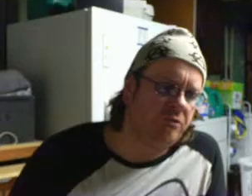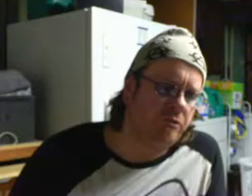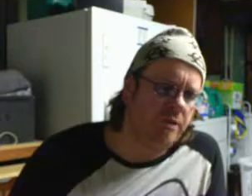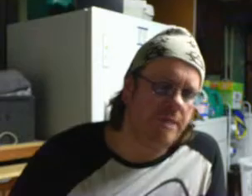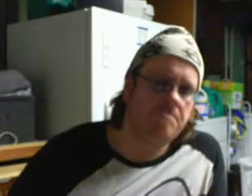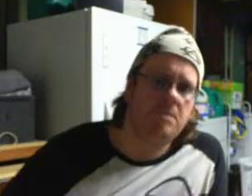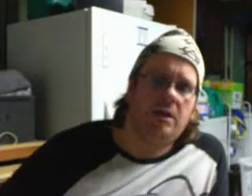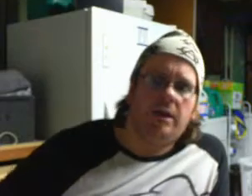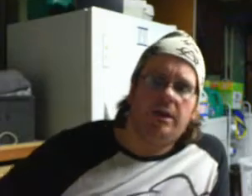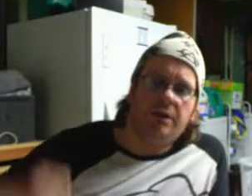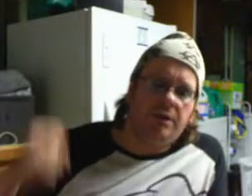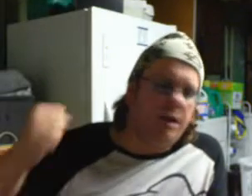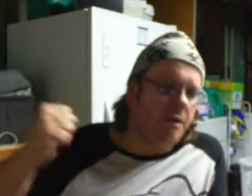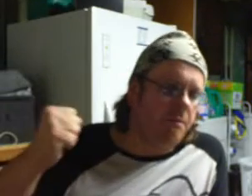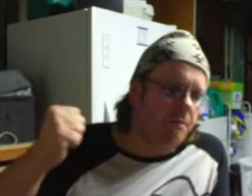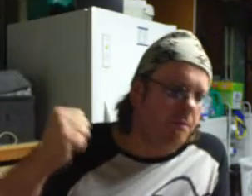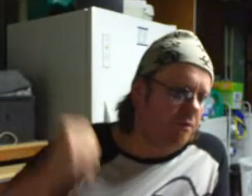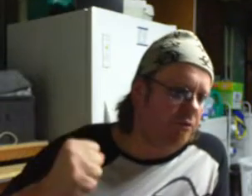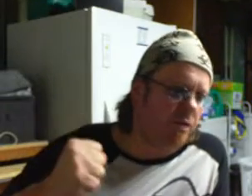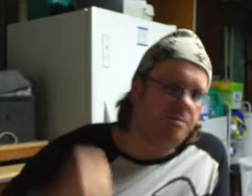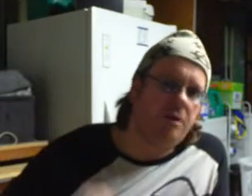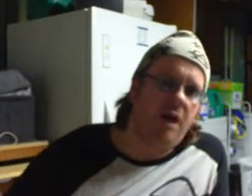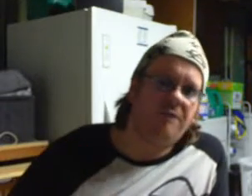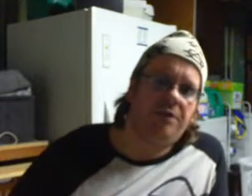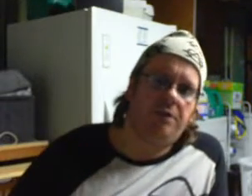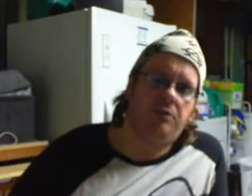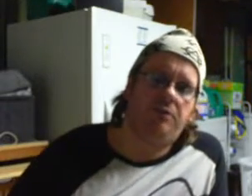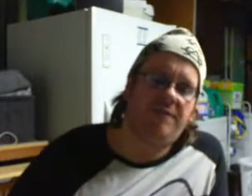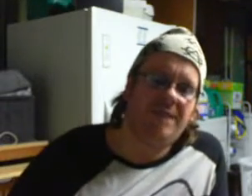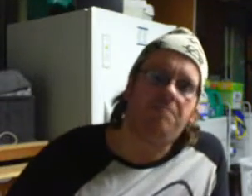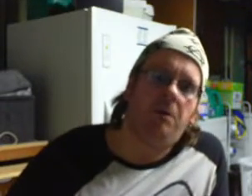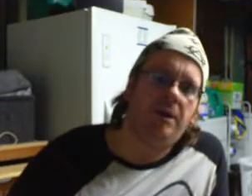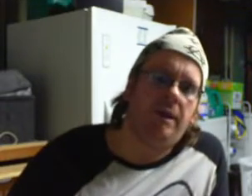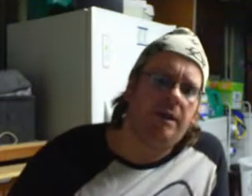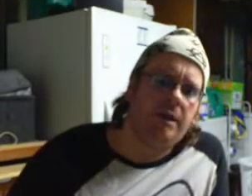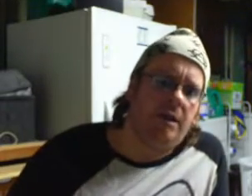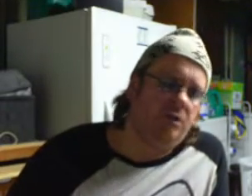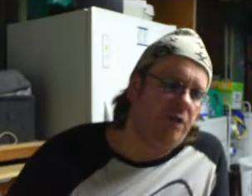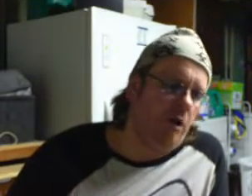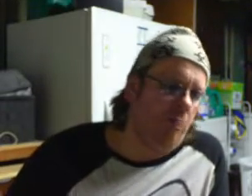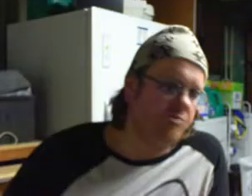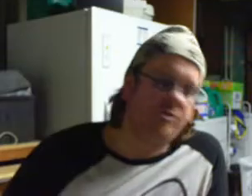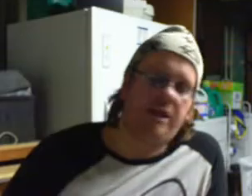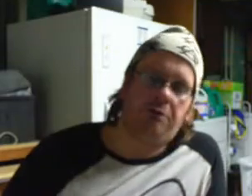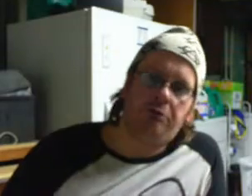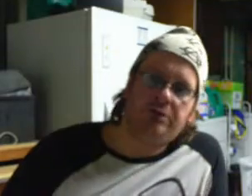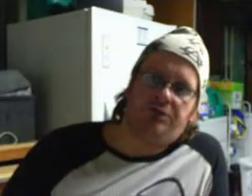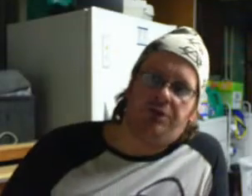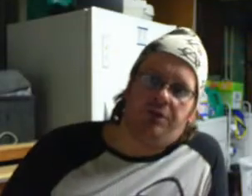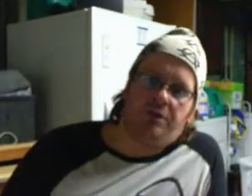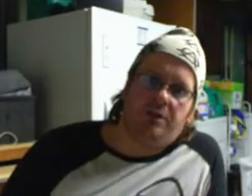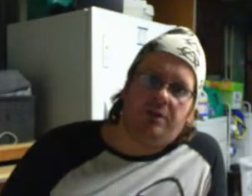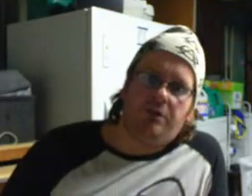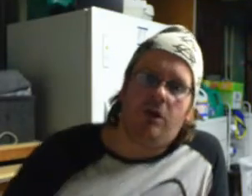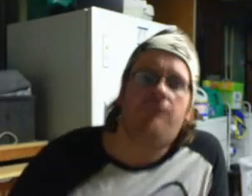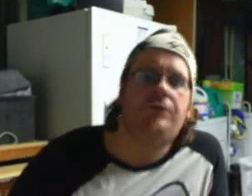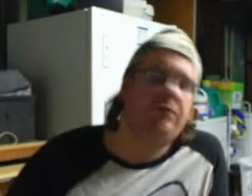dream, and then they stamp a confidential stamp on it and say, oh, you can't question it. It's confidential.